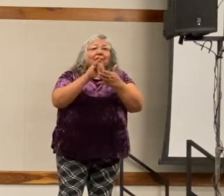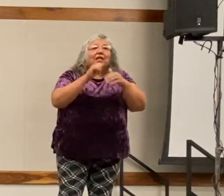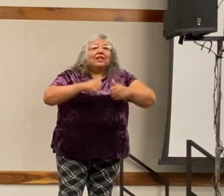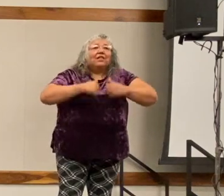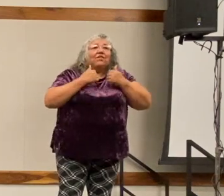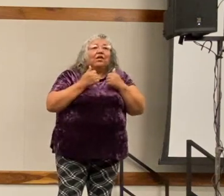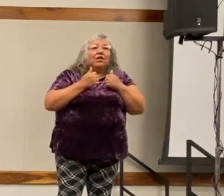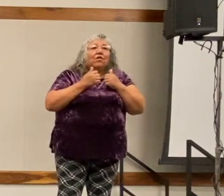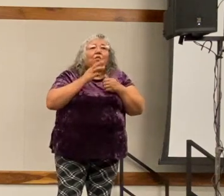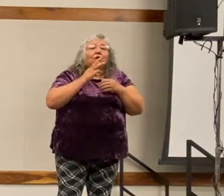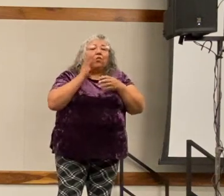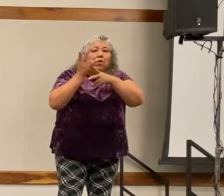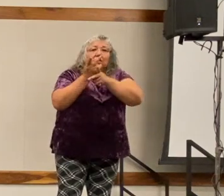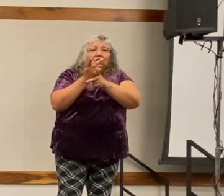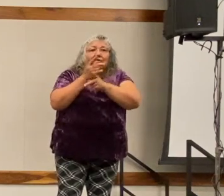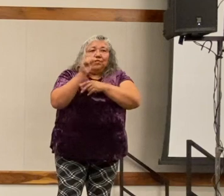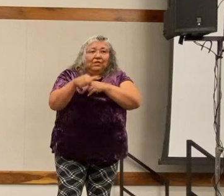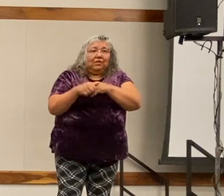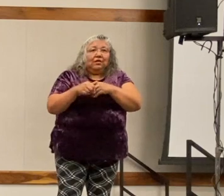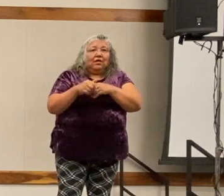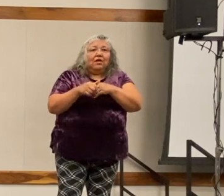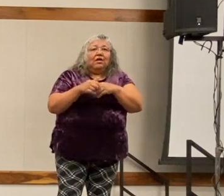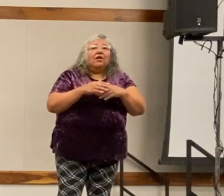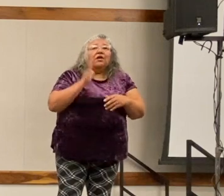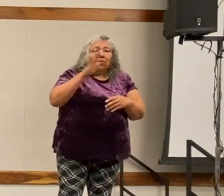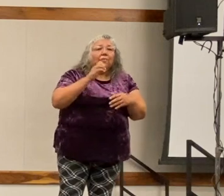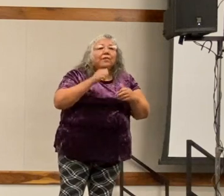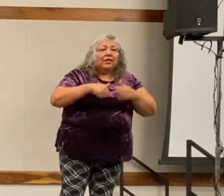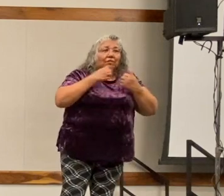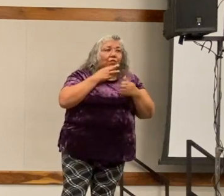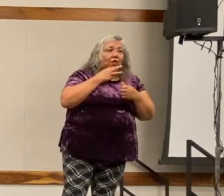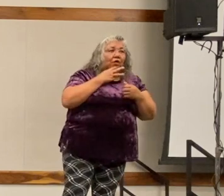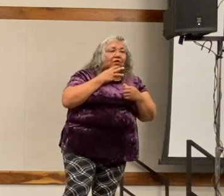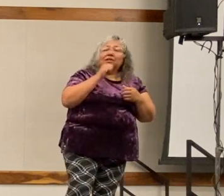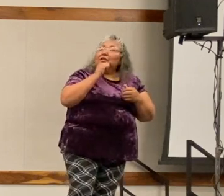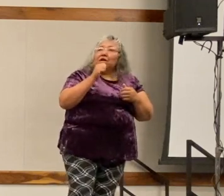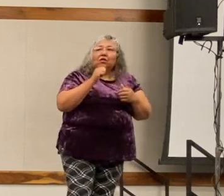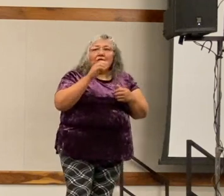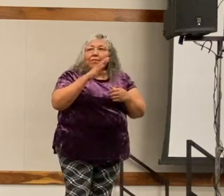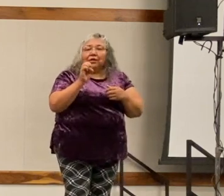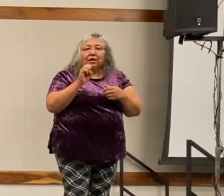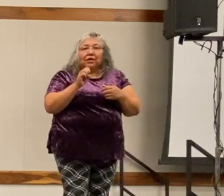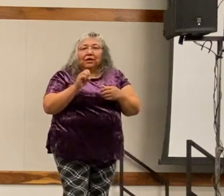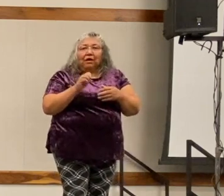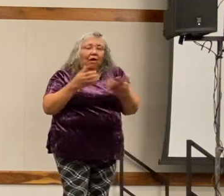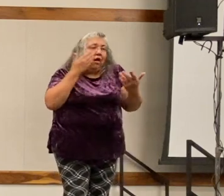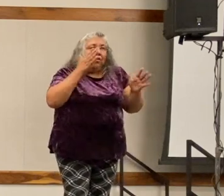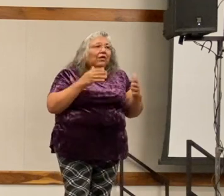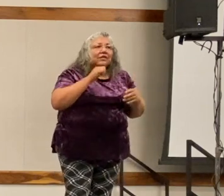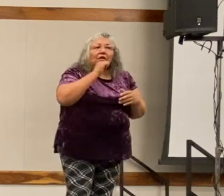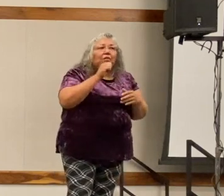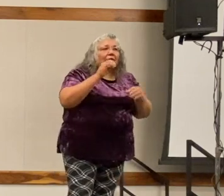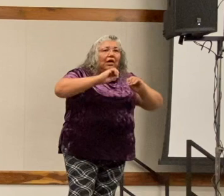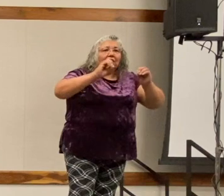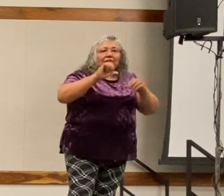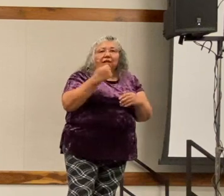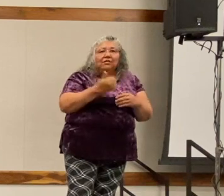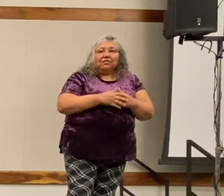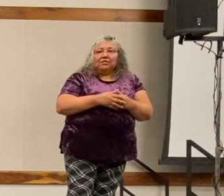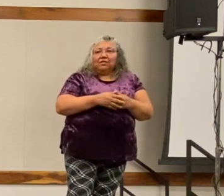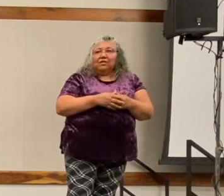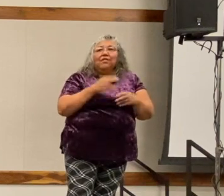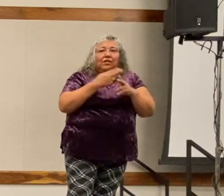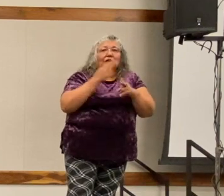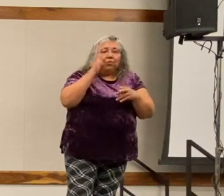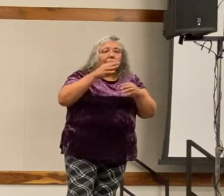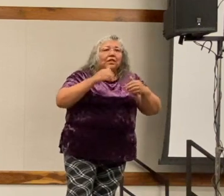will oversee it. And Living Water, it will be Living Waters, right? It's not going to be... I don't know. It's not going to be anything else. The name will be